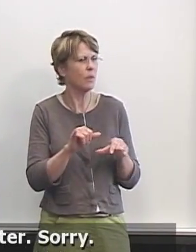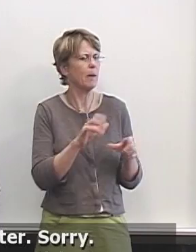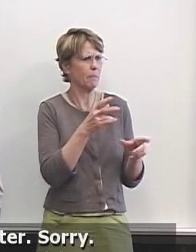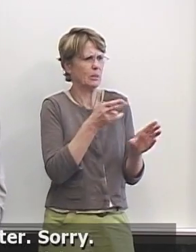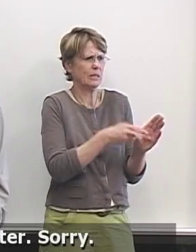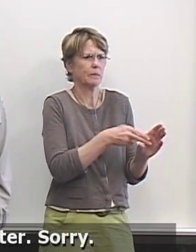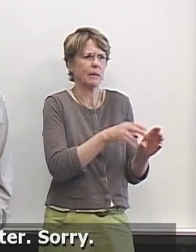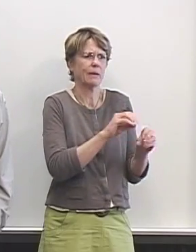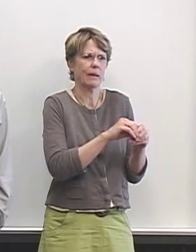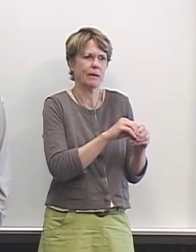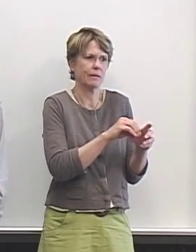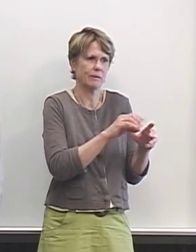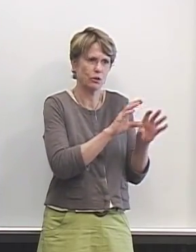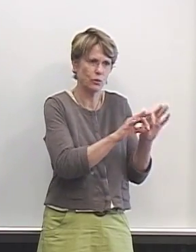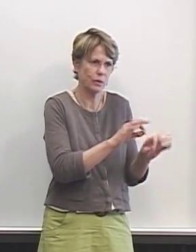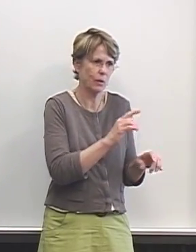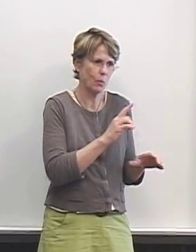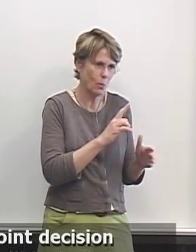participates.